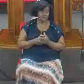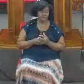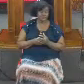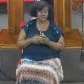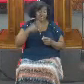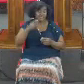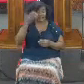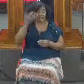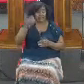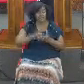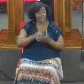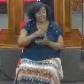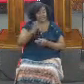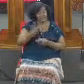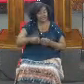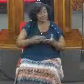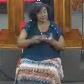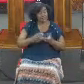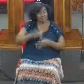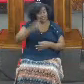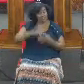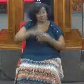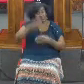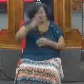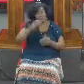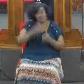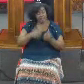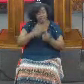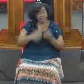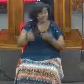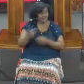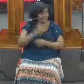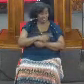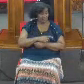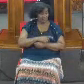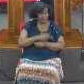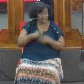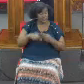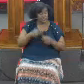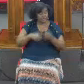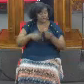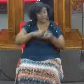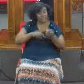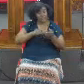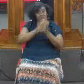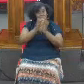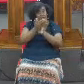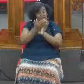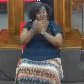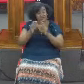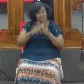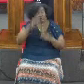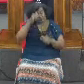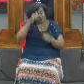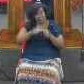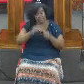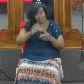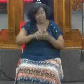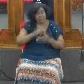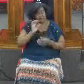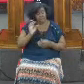Tell him that you need the Holy Ghost of God every day. That people come into your presence to remind you that they're